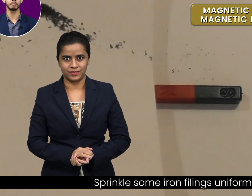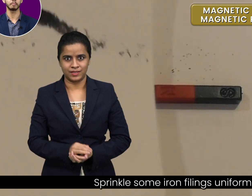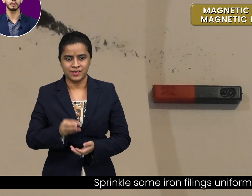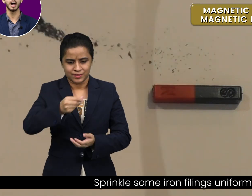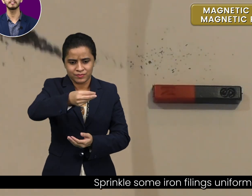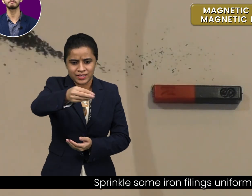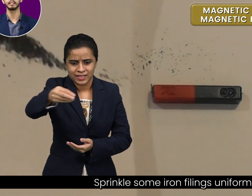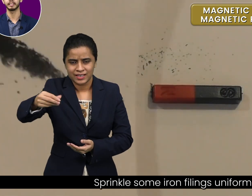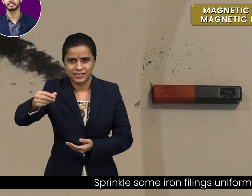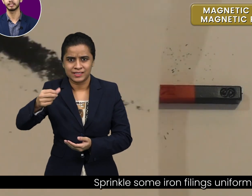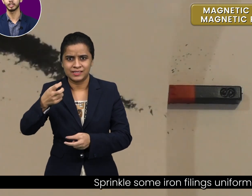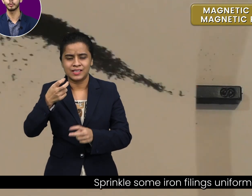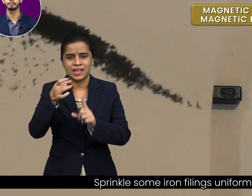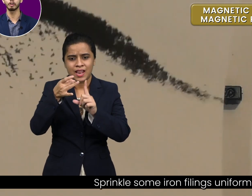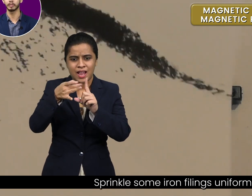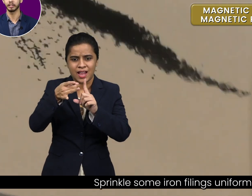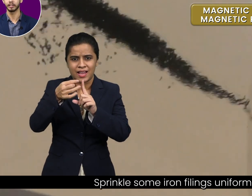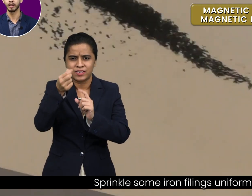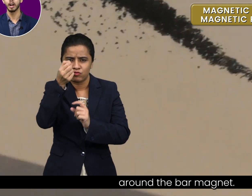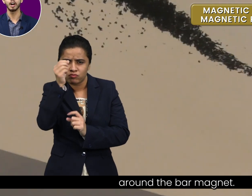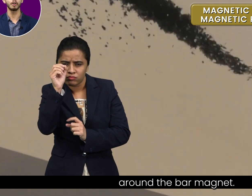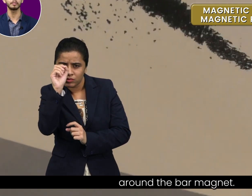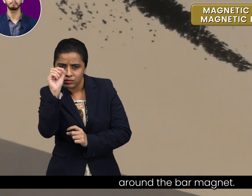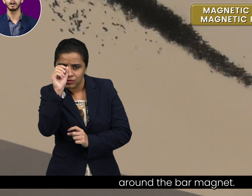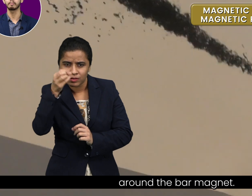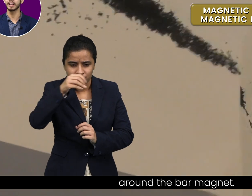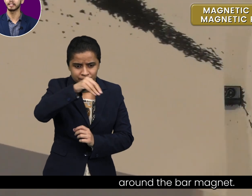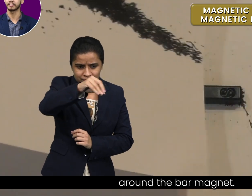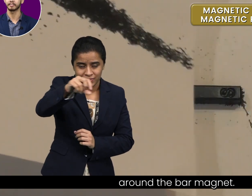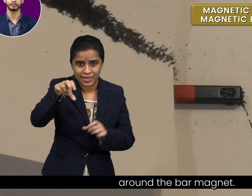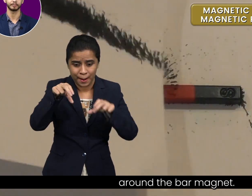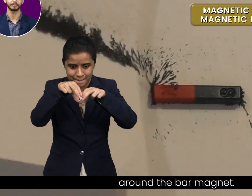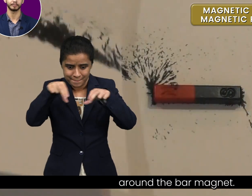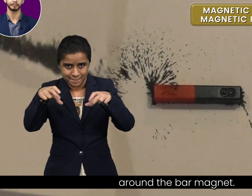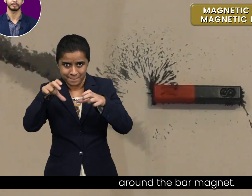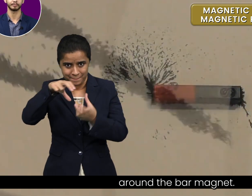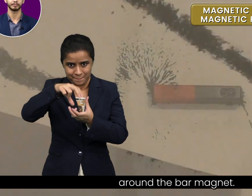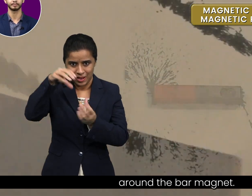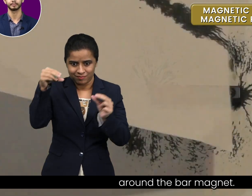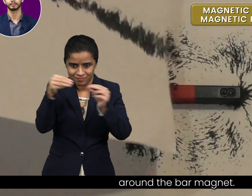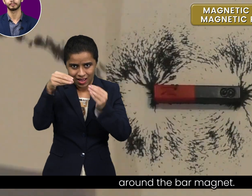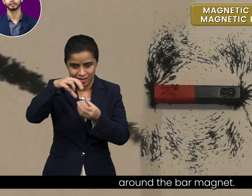Sprinkle some iron fillings uniformly around the bar magnet.